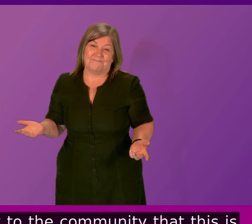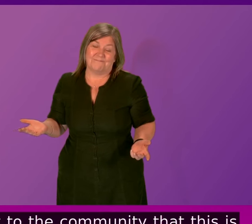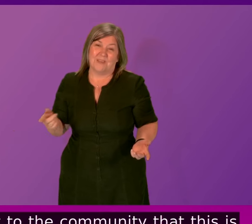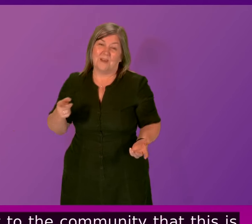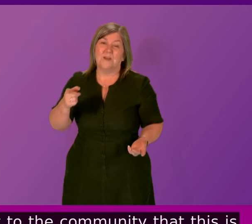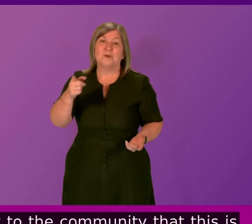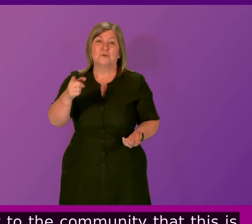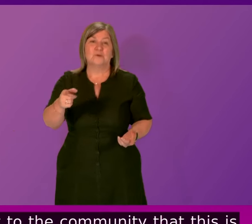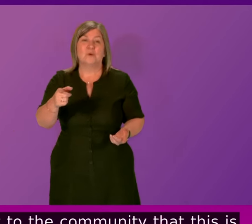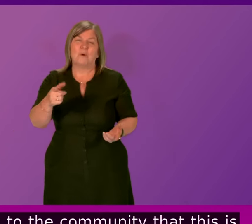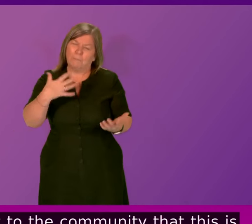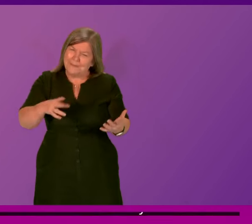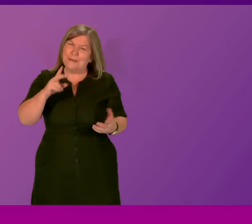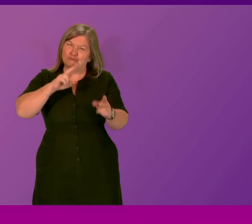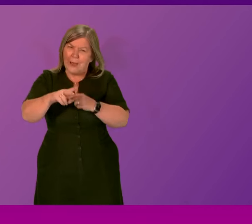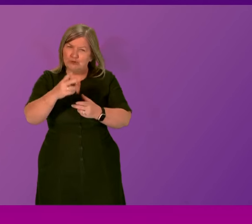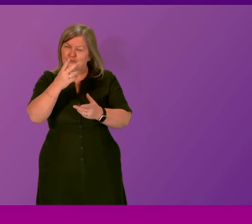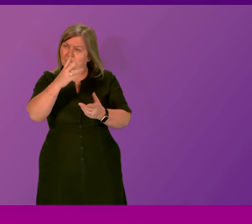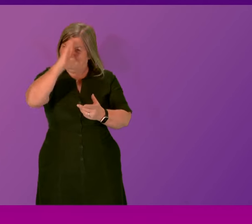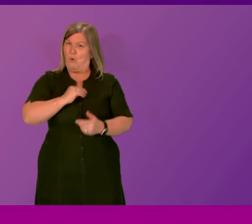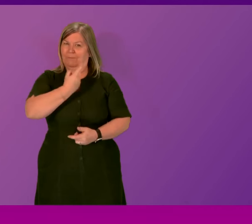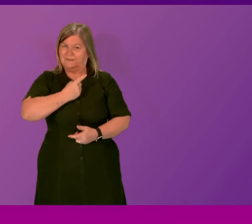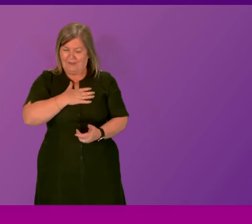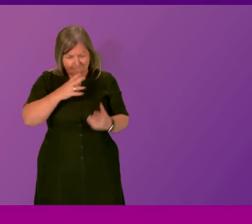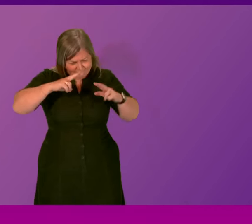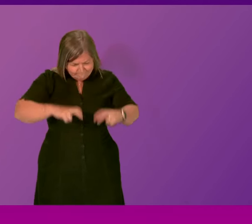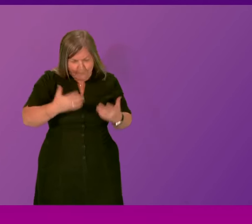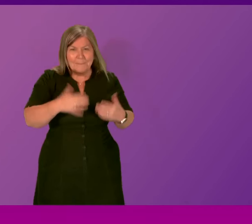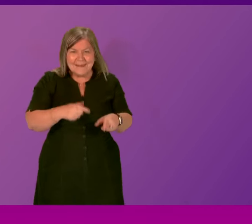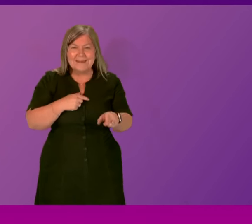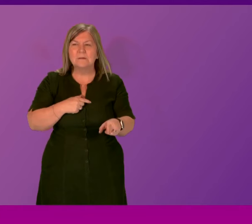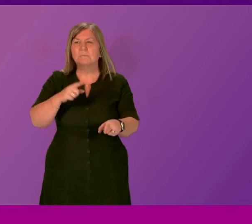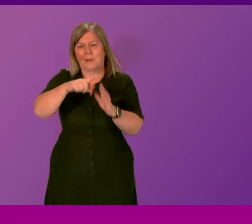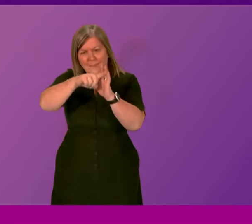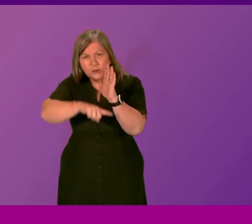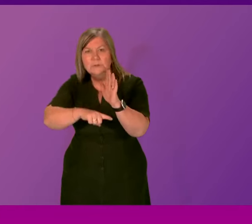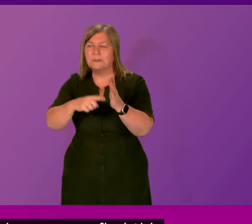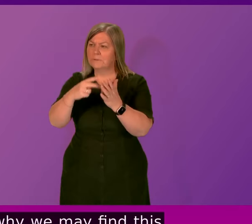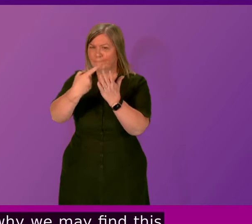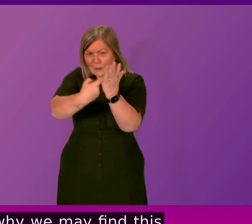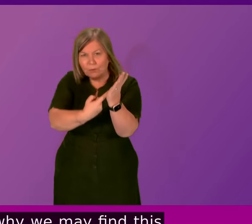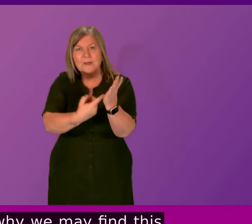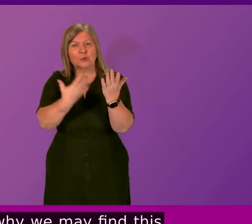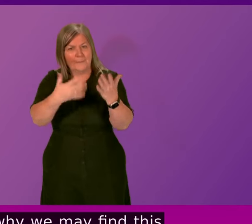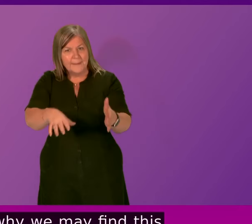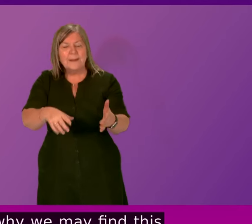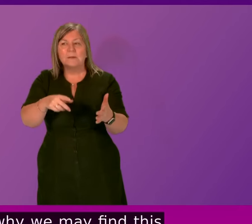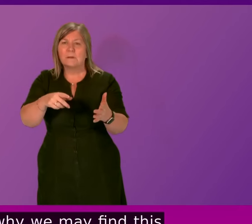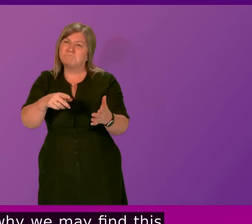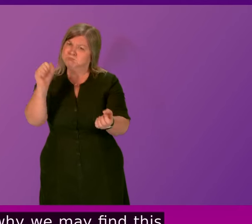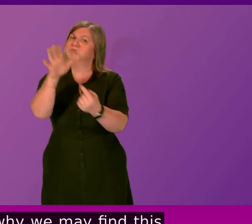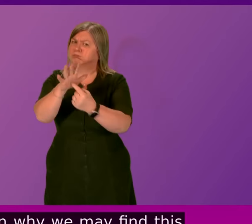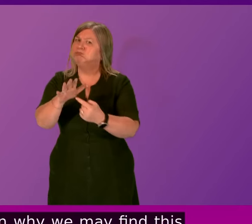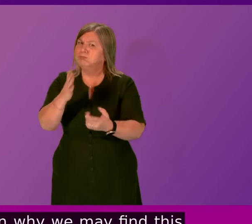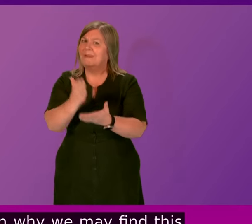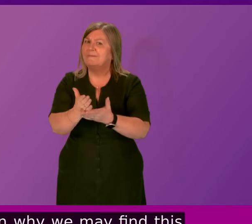On trying to read up on why we might find this important in terms of legislation and regulation, it is a crucial